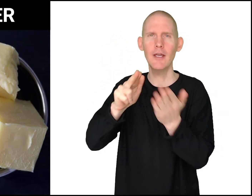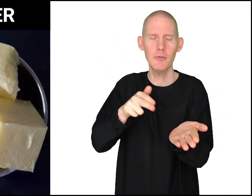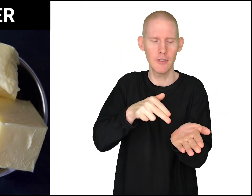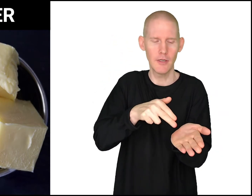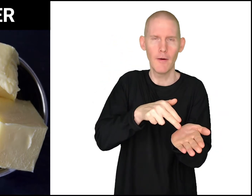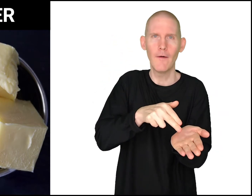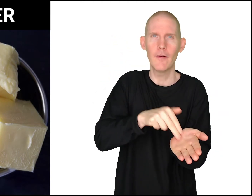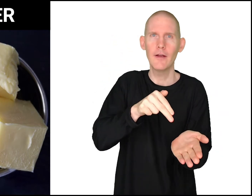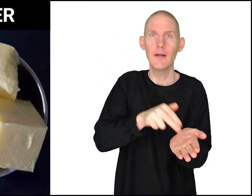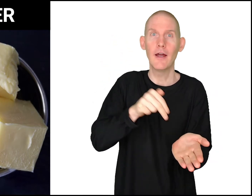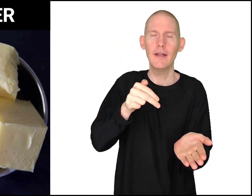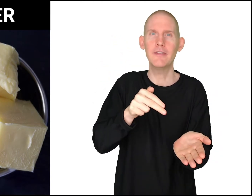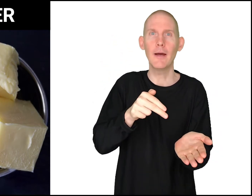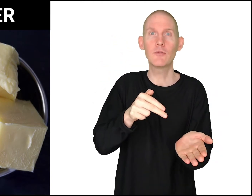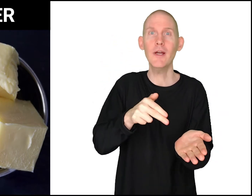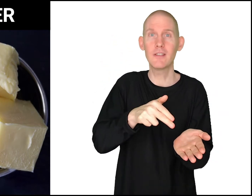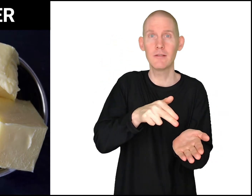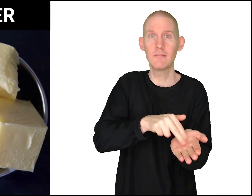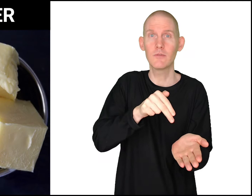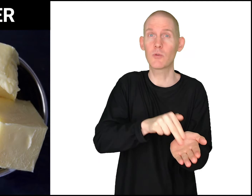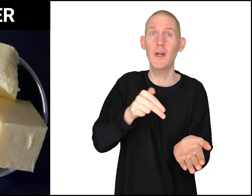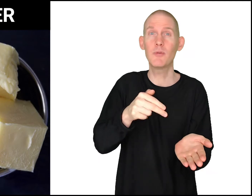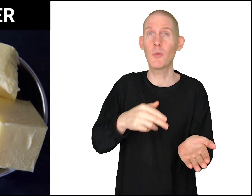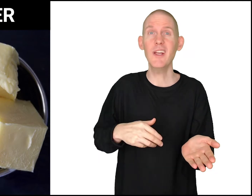tips and dab twice. Swipe